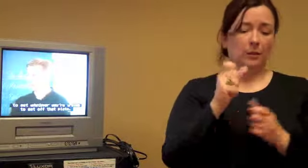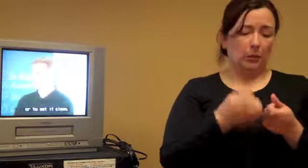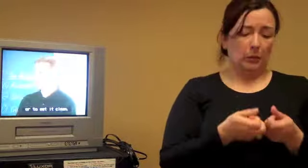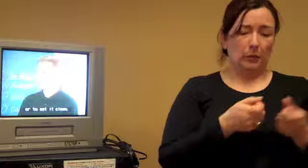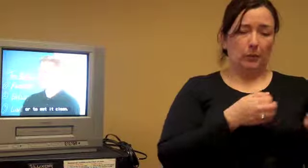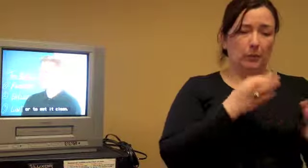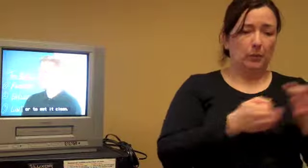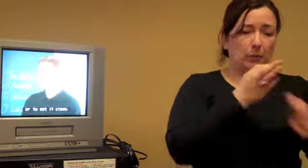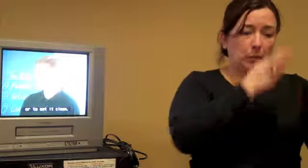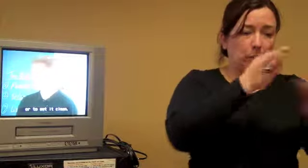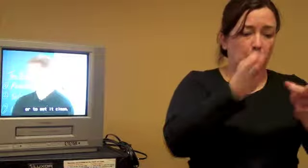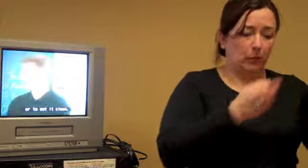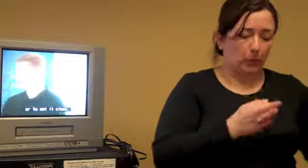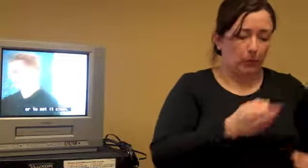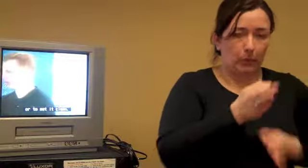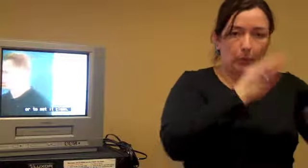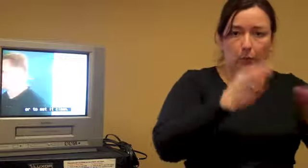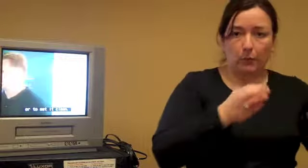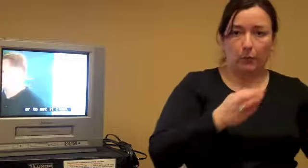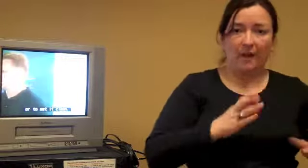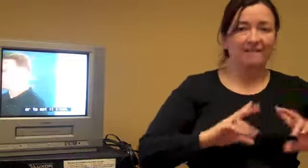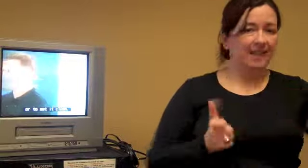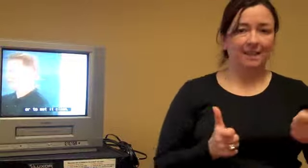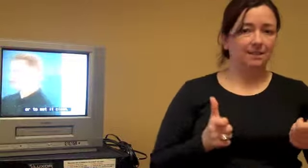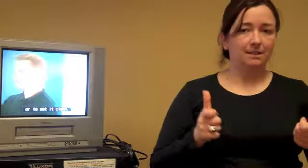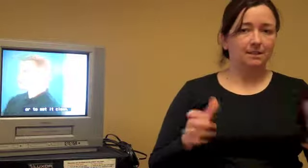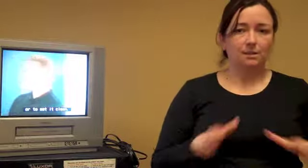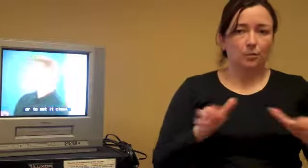plate or to get it clean.